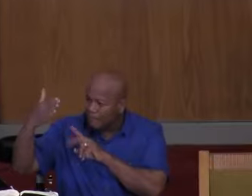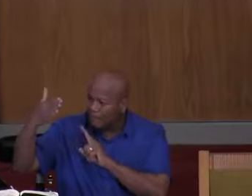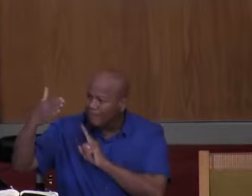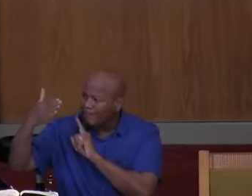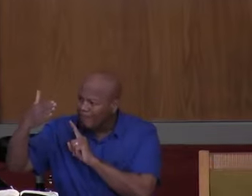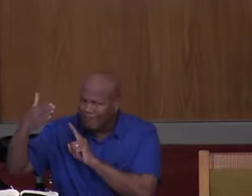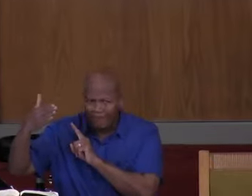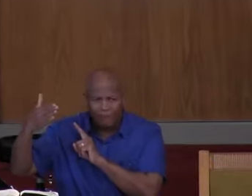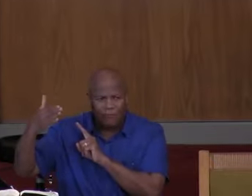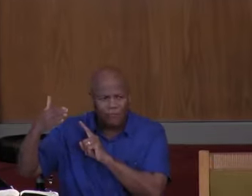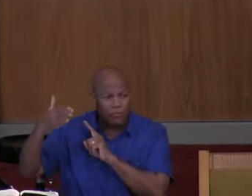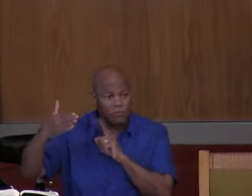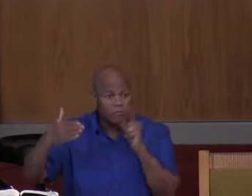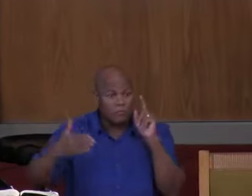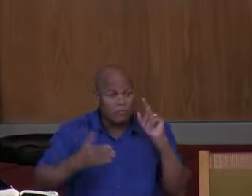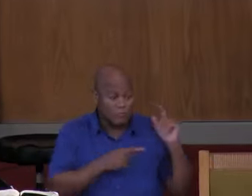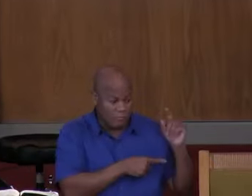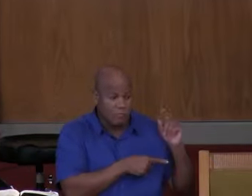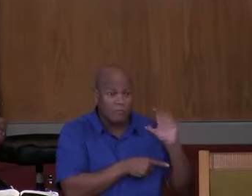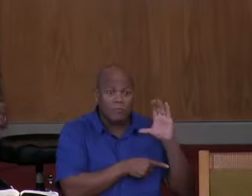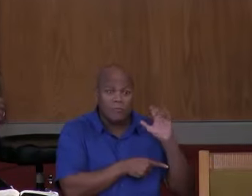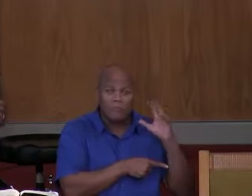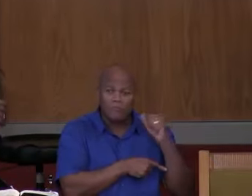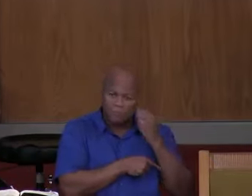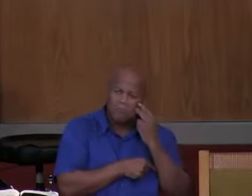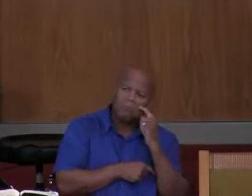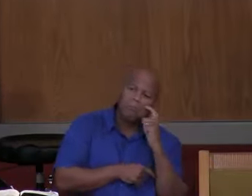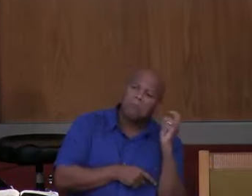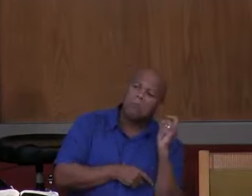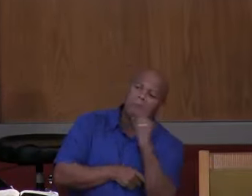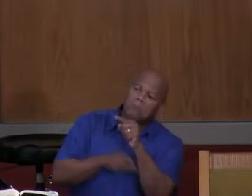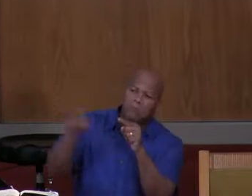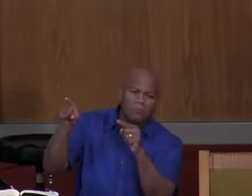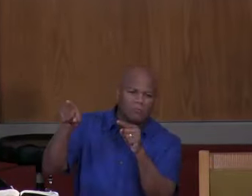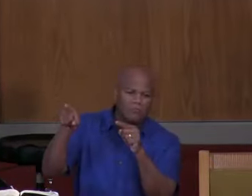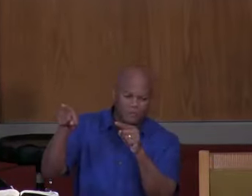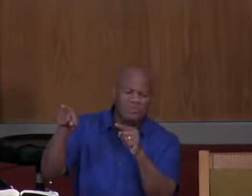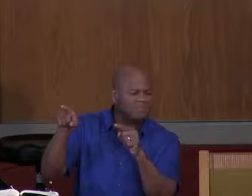him. And he said, give me this